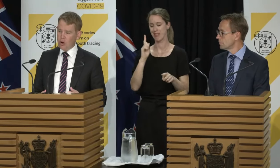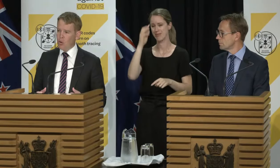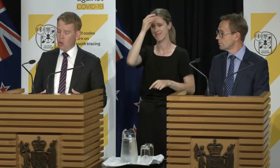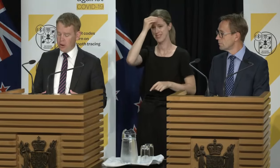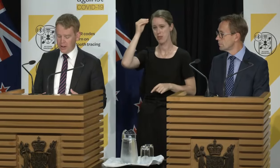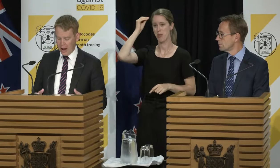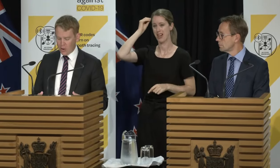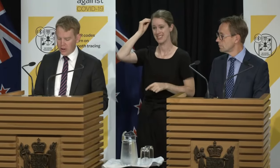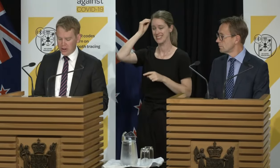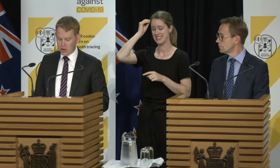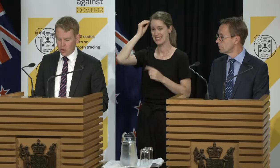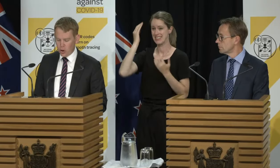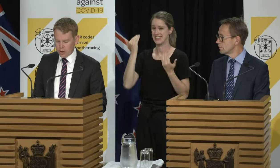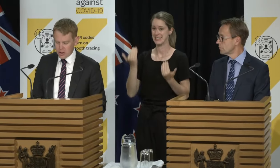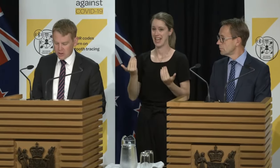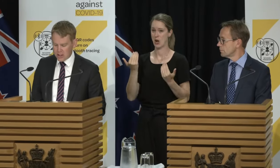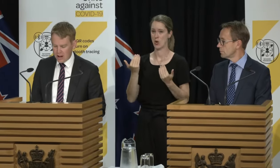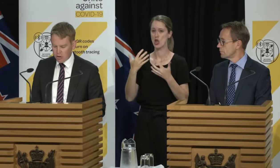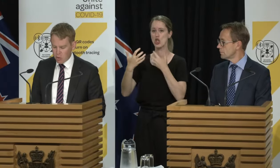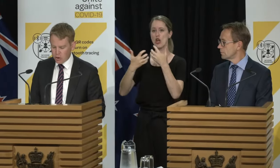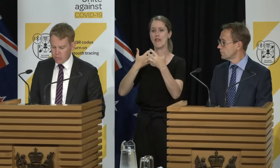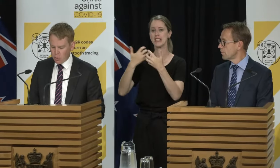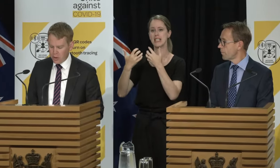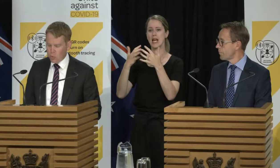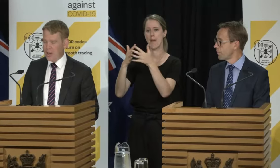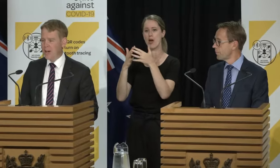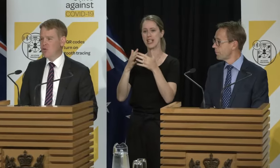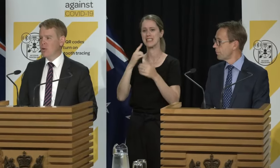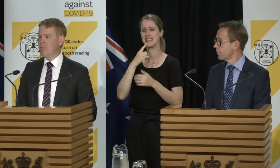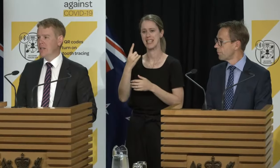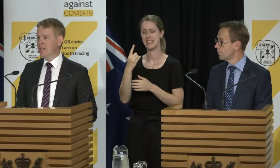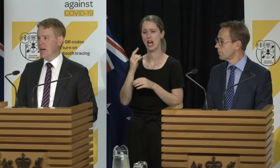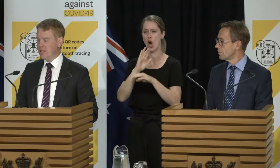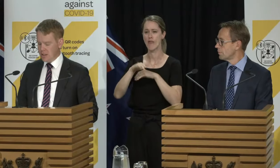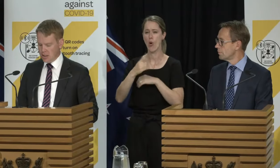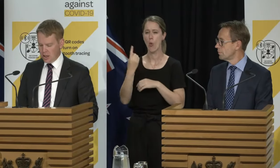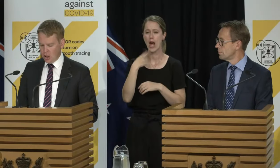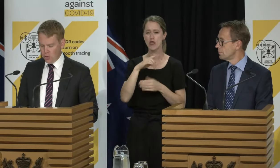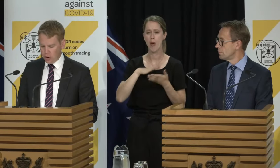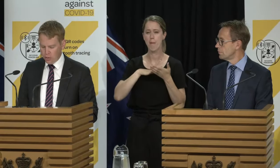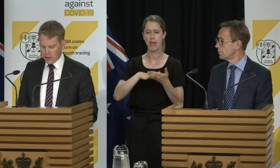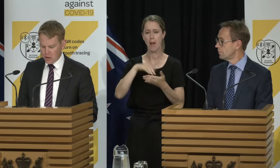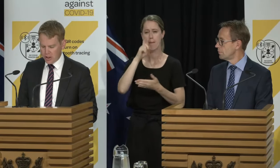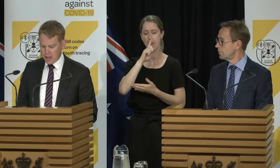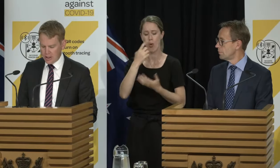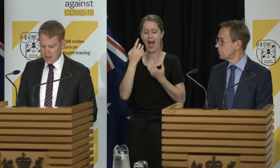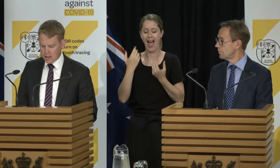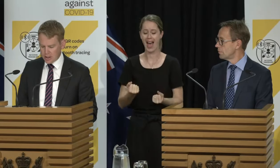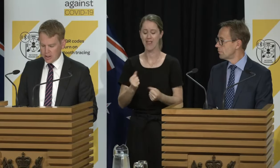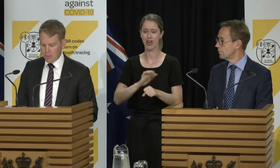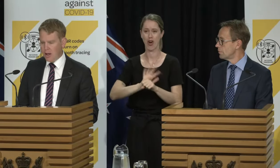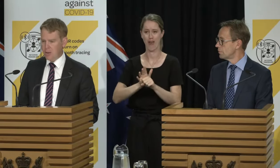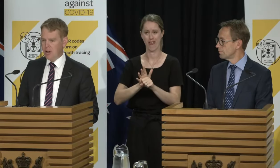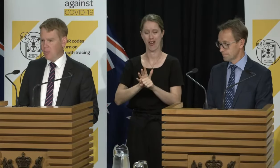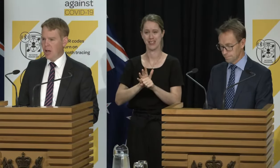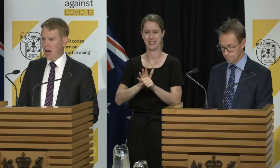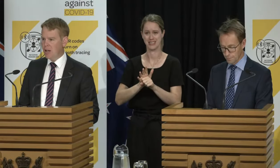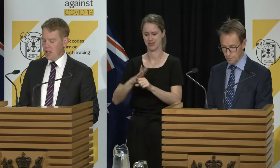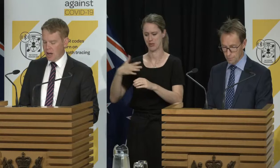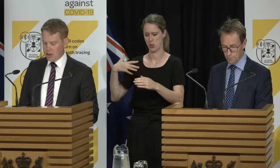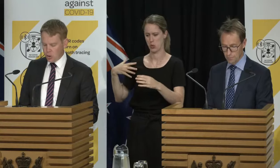to recall now, Johns Hopkins today recorded more than 100 million cases of COVID-19 since the